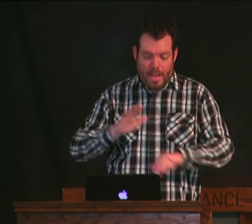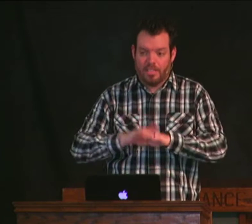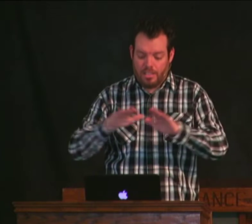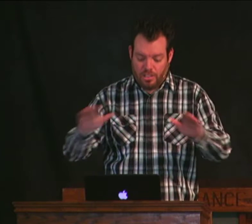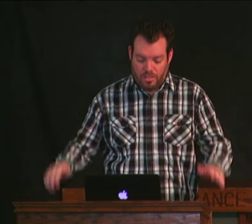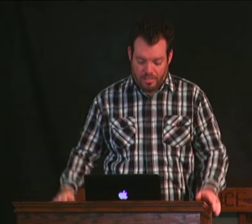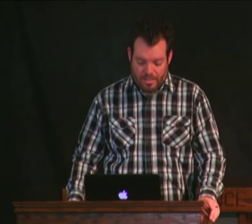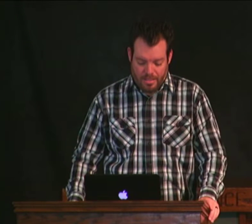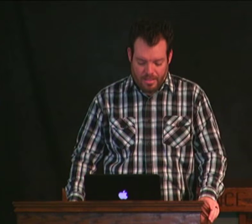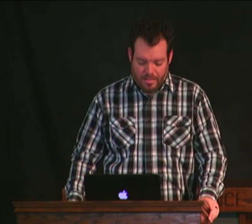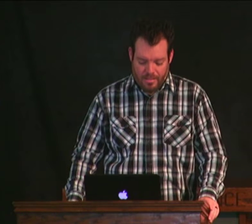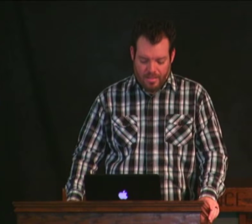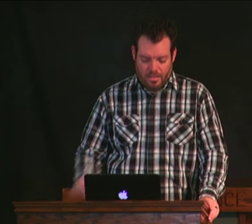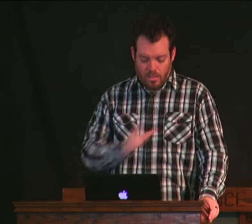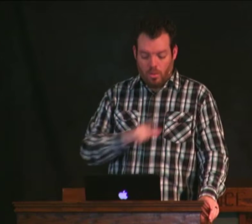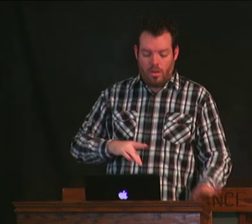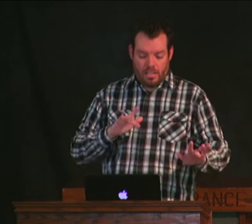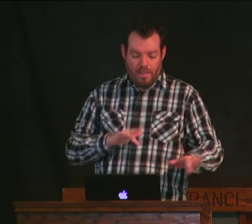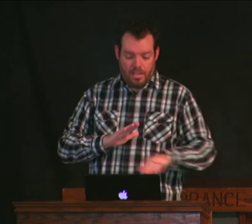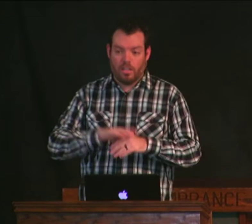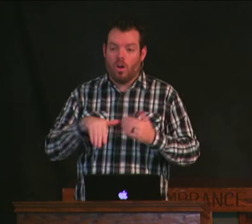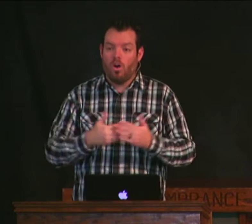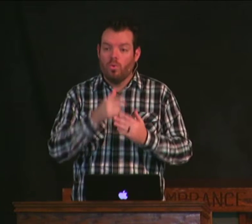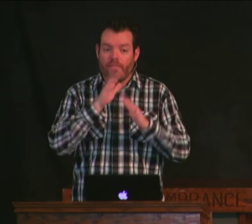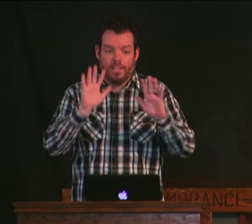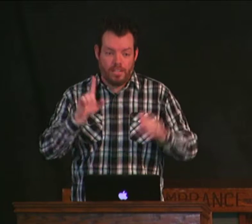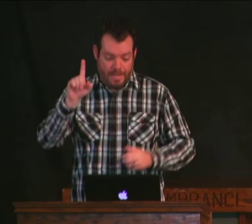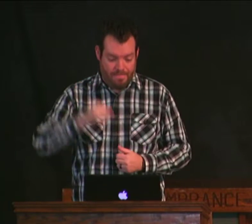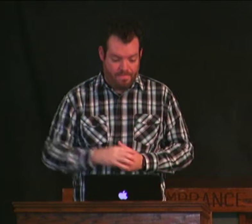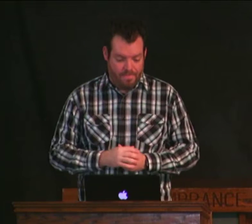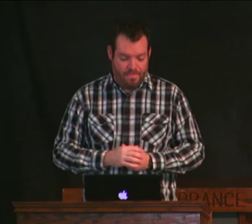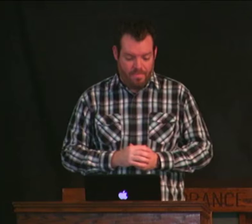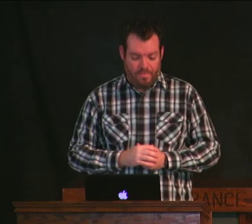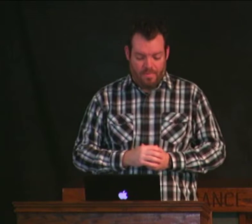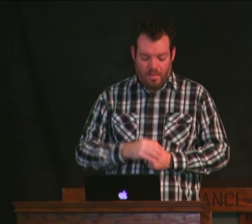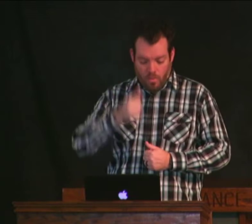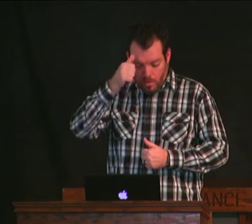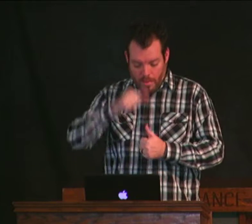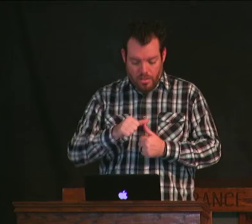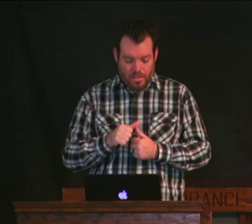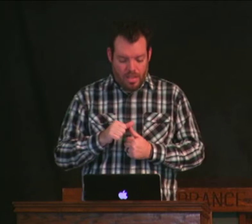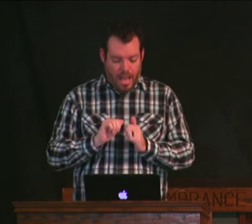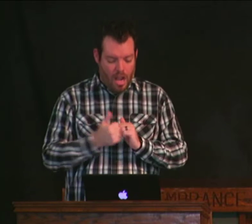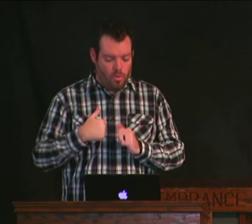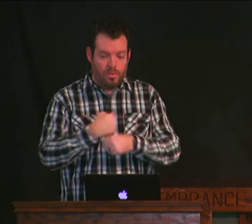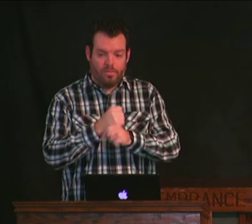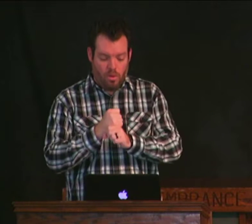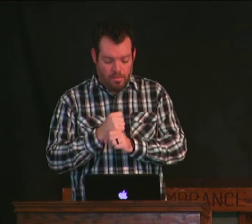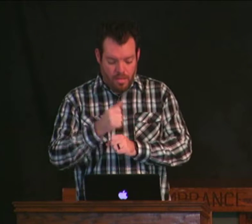compassion on his children. So the Lord has compassion on all who fear him. For he remembers how we were formed.